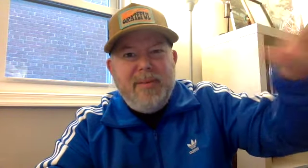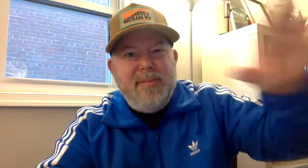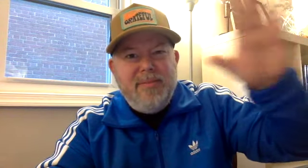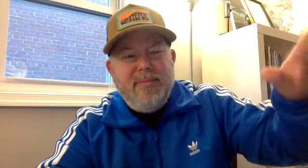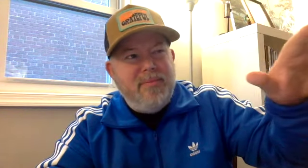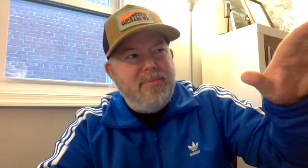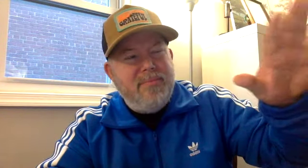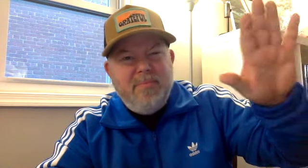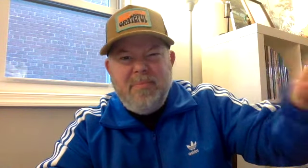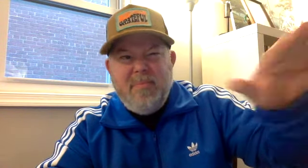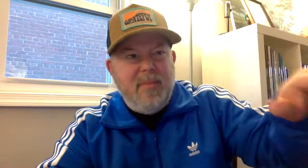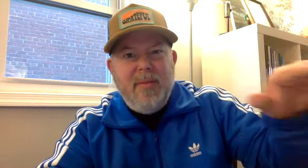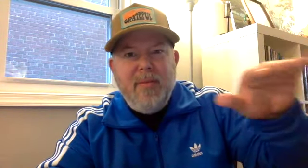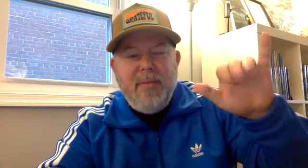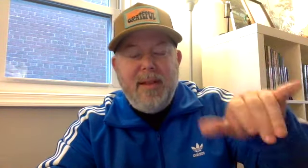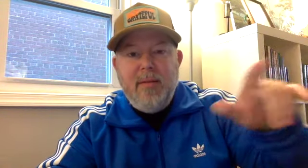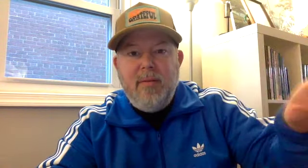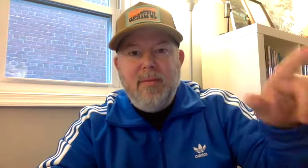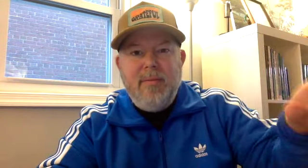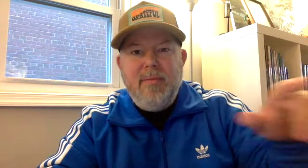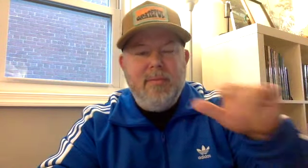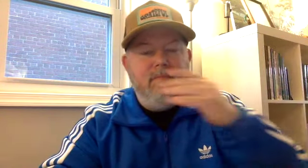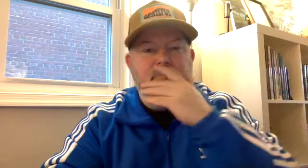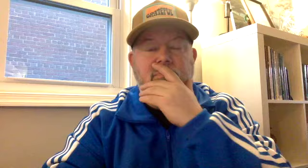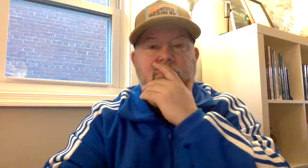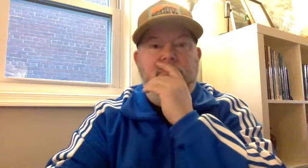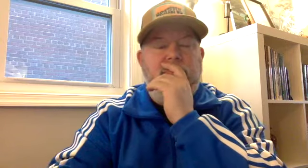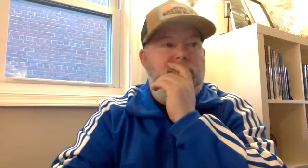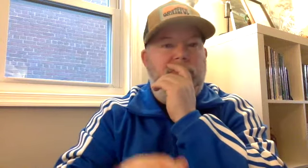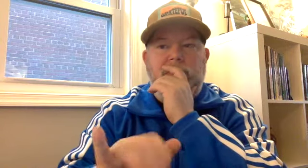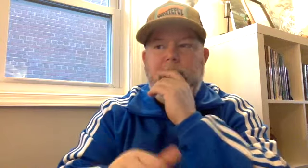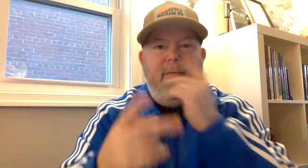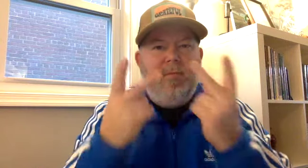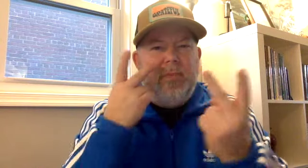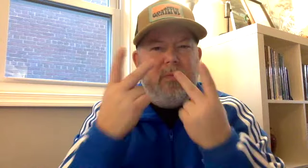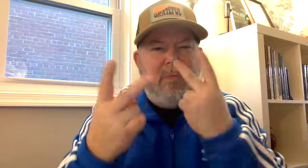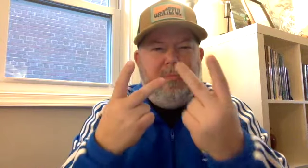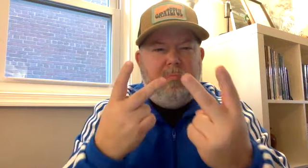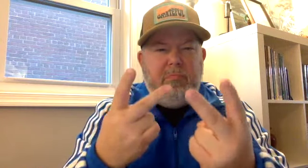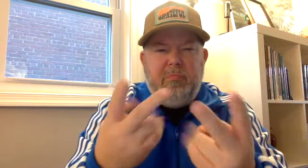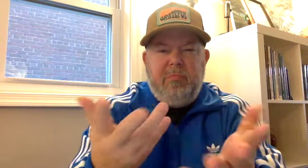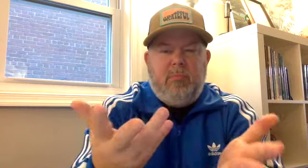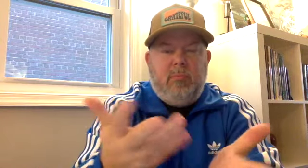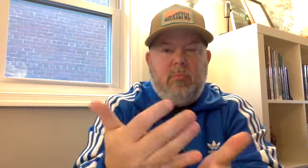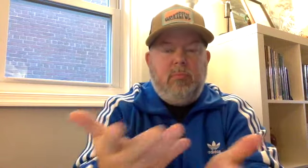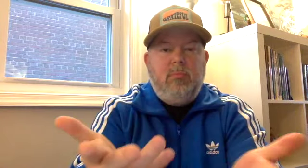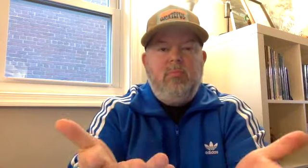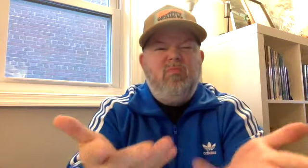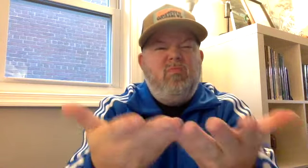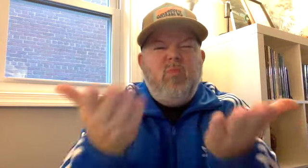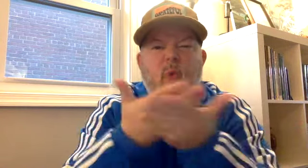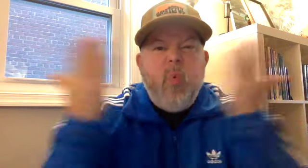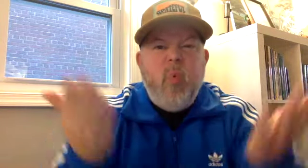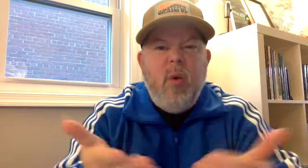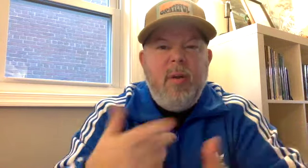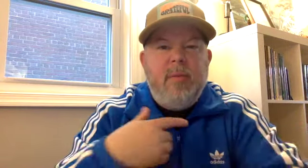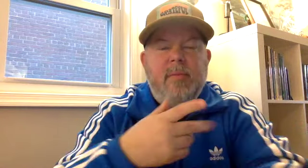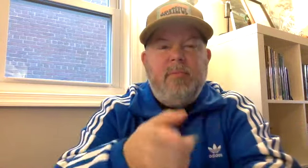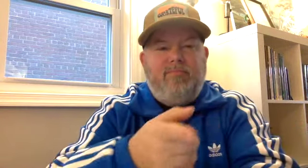tires, lockouts, dead batteries, and towing, all at no additional cost to you. So there are a few things in life that are certain. Taxes, death,